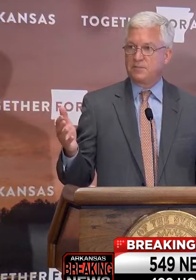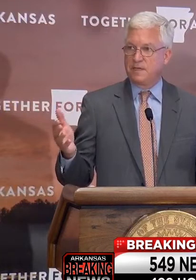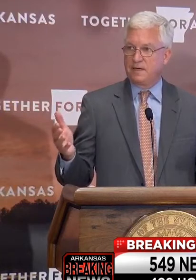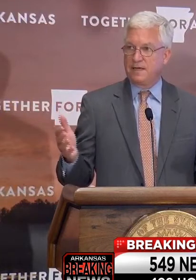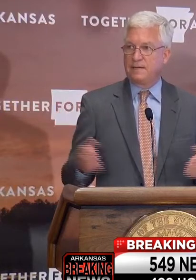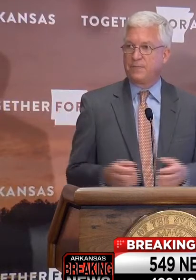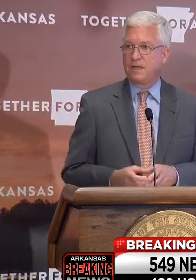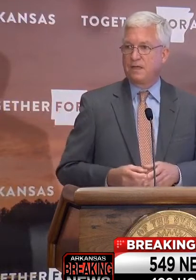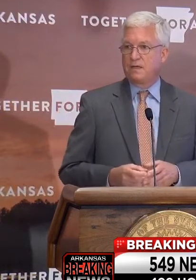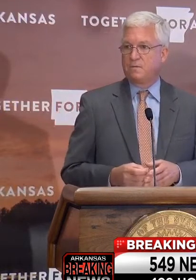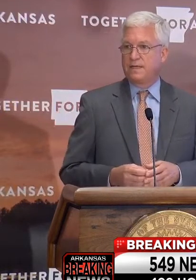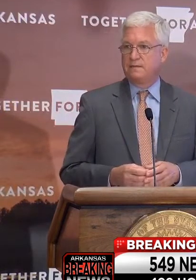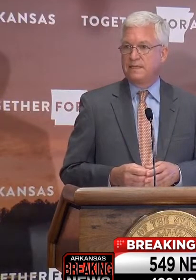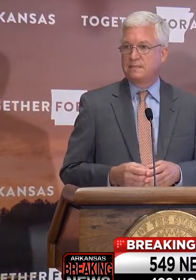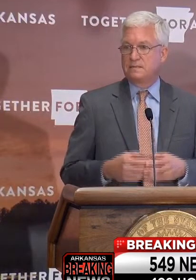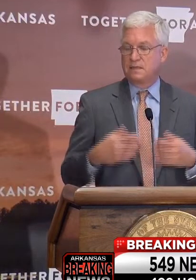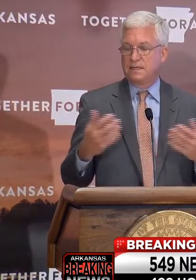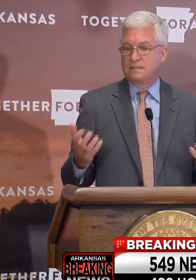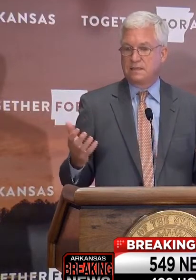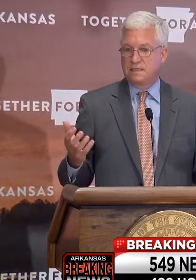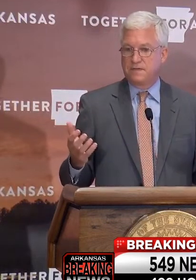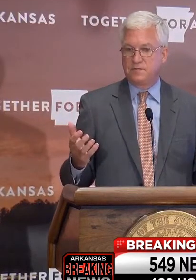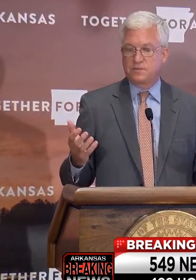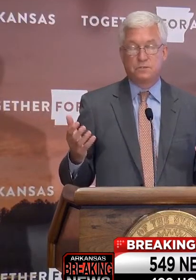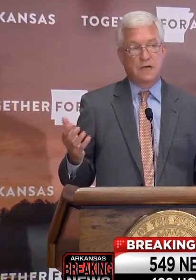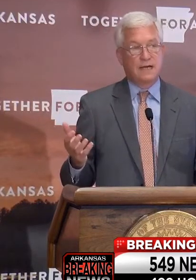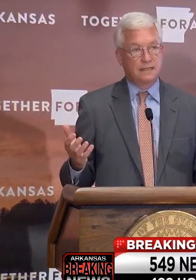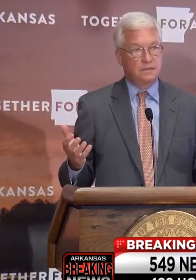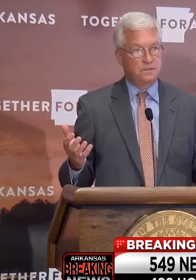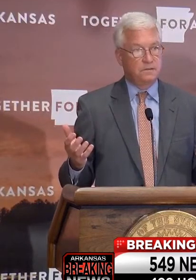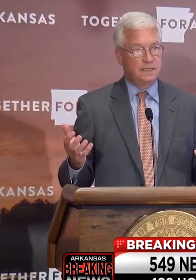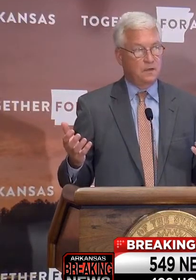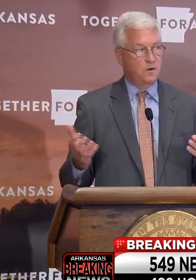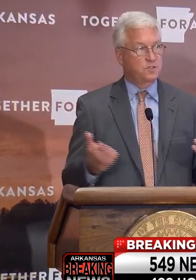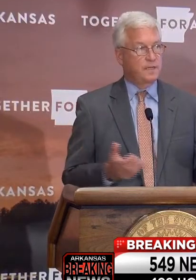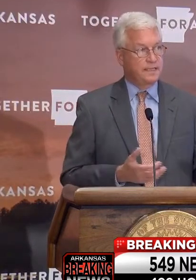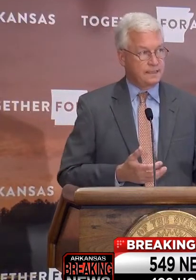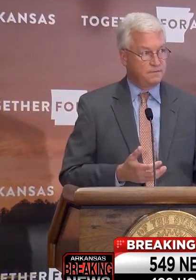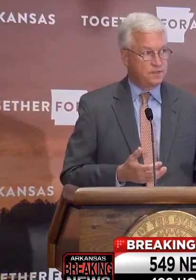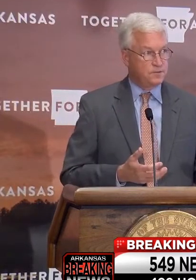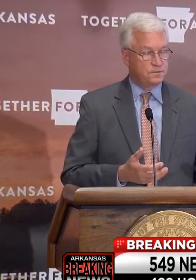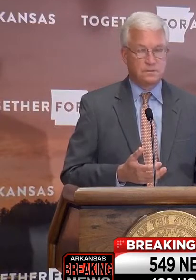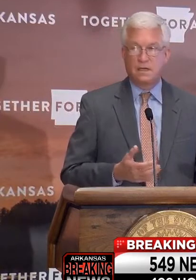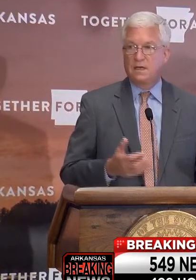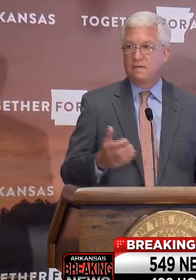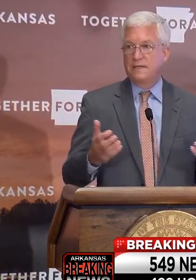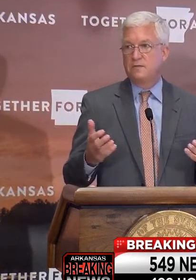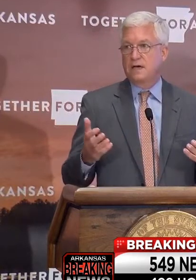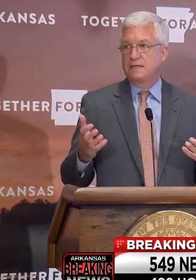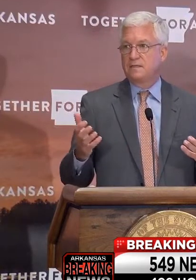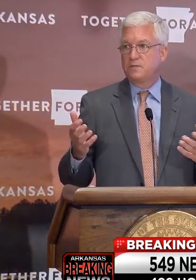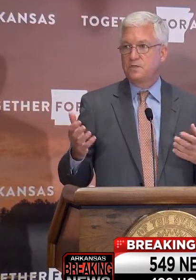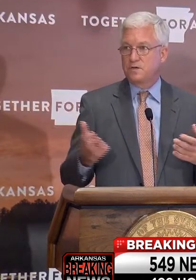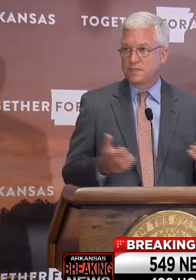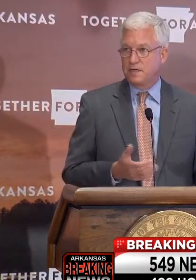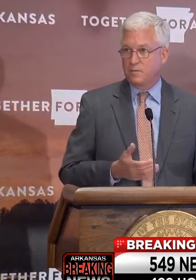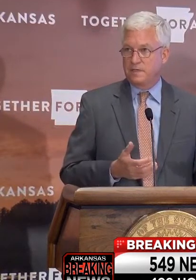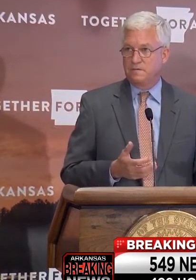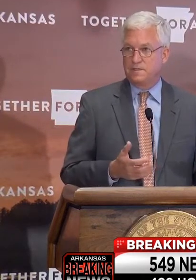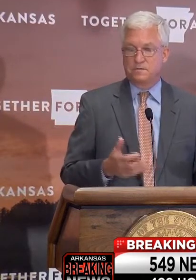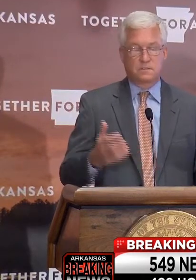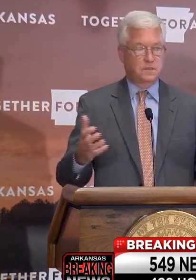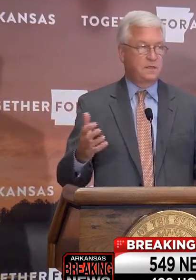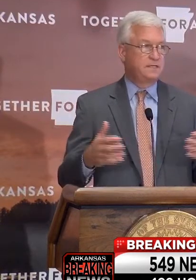their catchment area. These individuals do not include incarcerated individuals. They do not include nursing